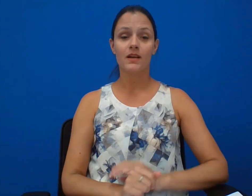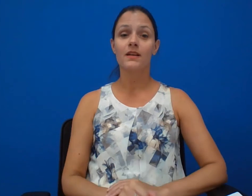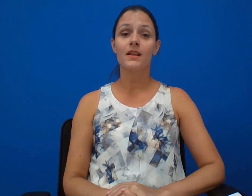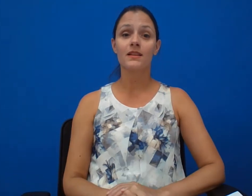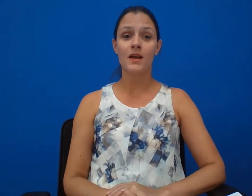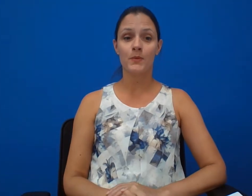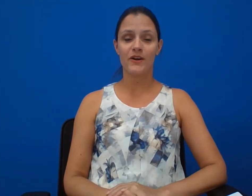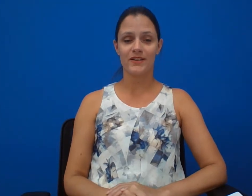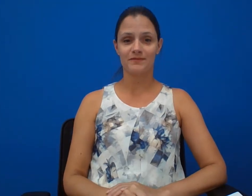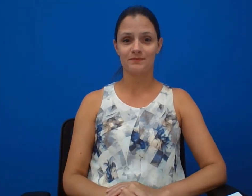Library.